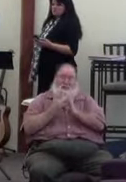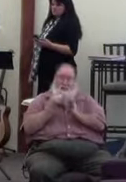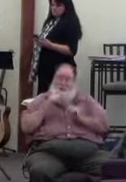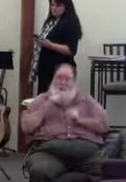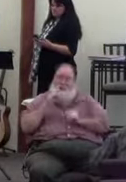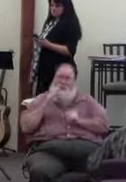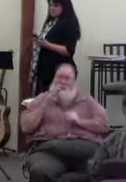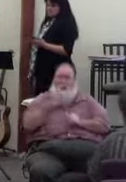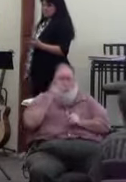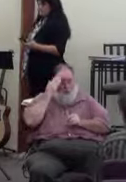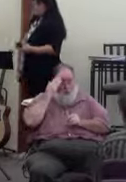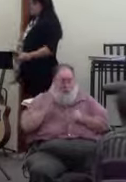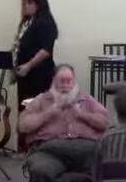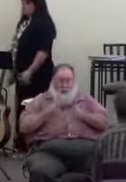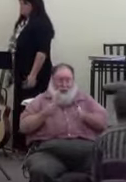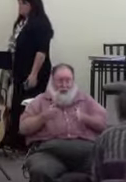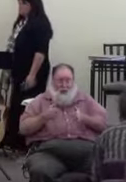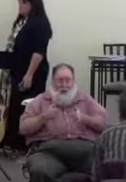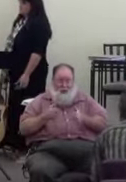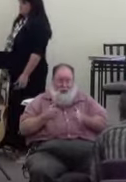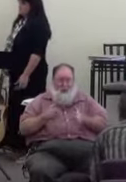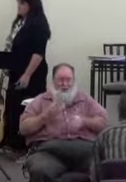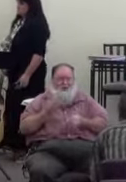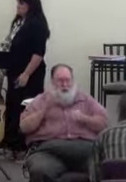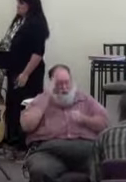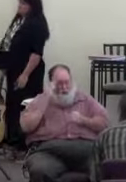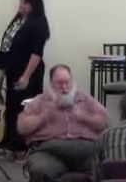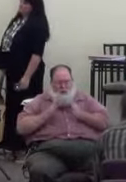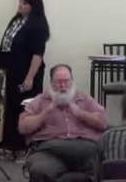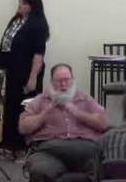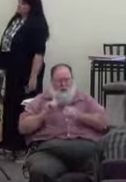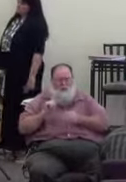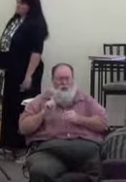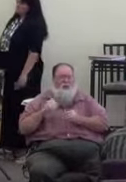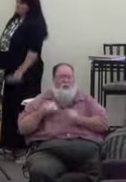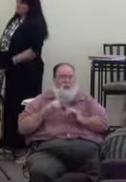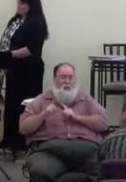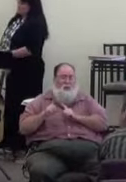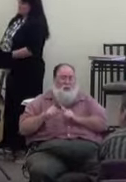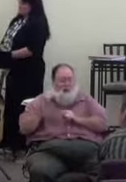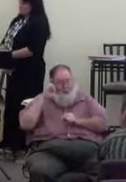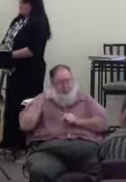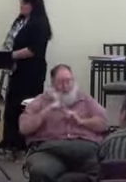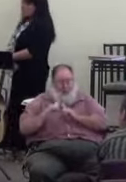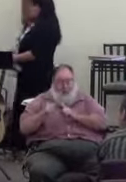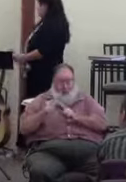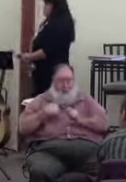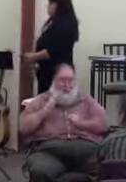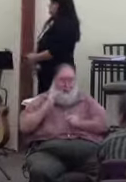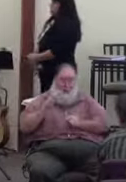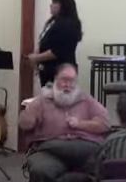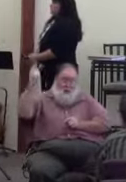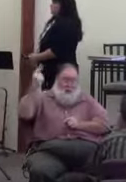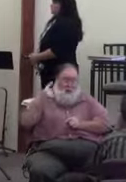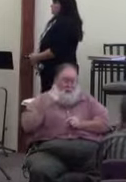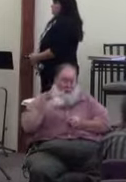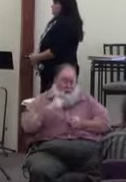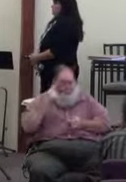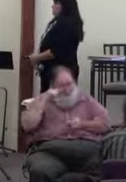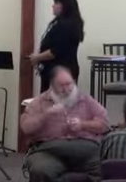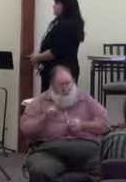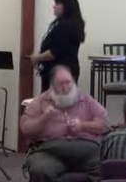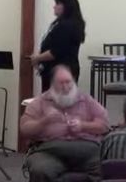know the way. You know the way to the place I'm going. And if I go, I will come back and get